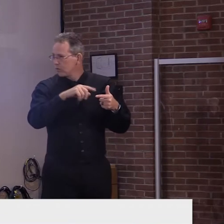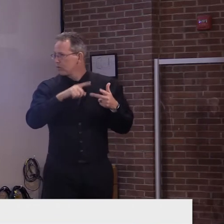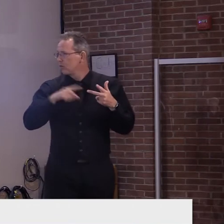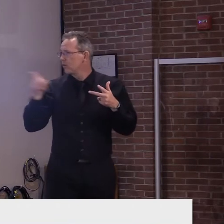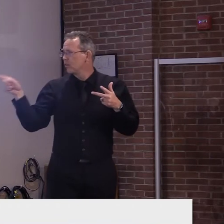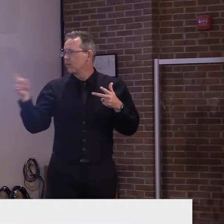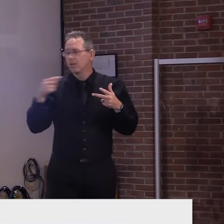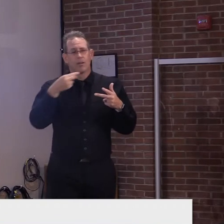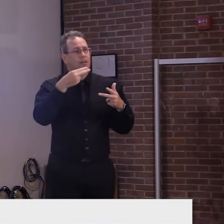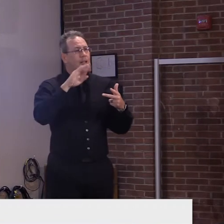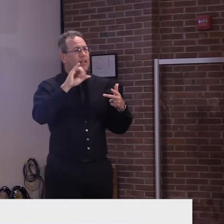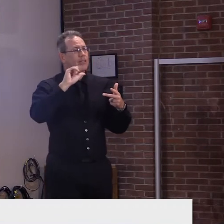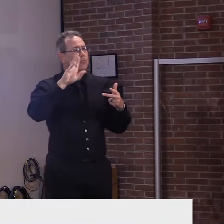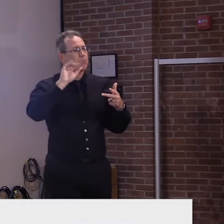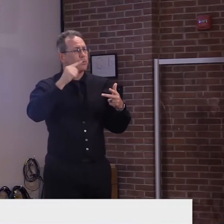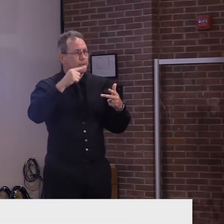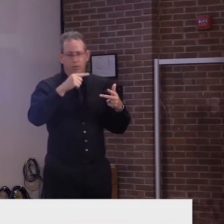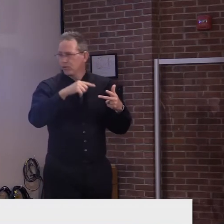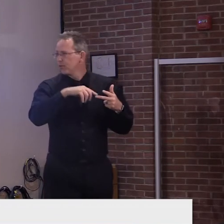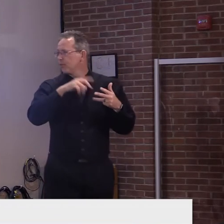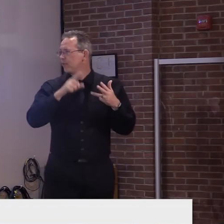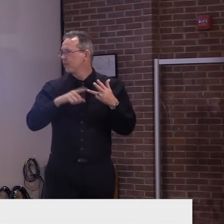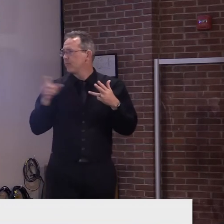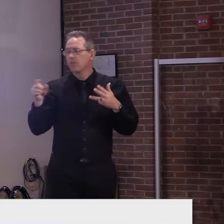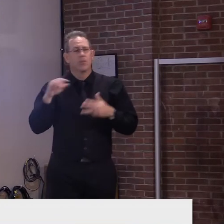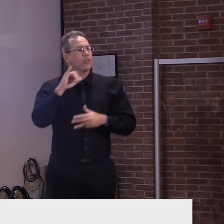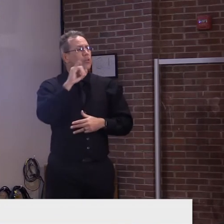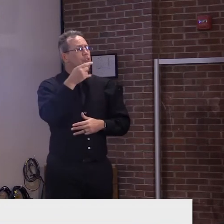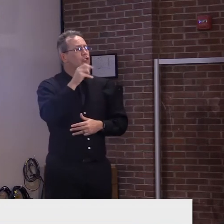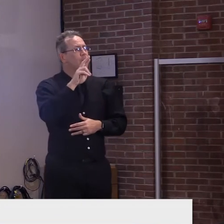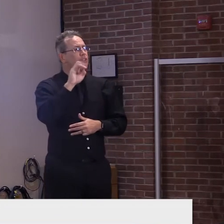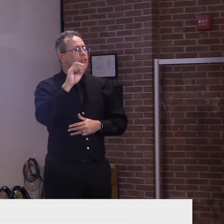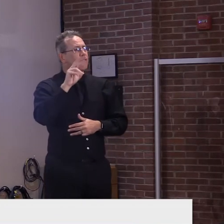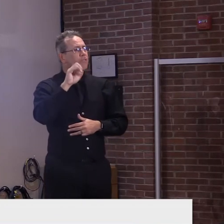Morristown, Champlain Valley Union High School in Hinesburg,